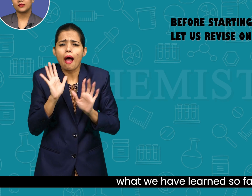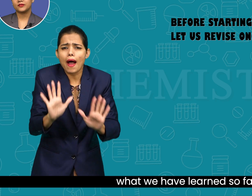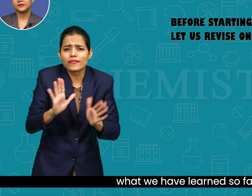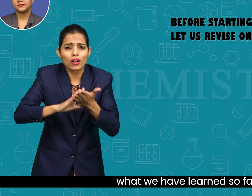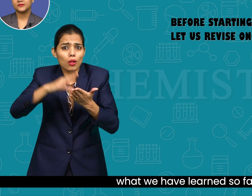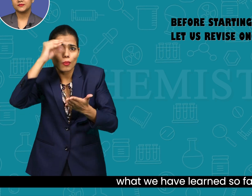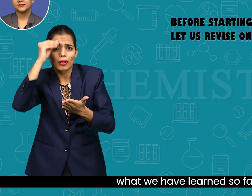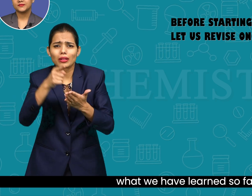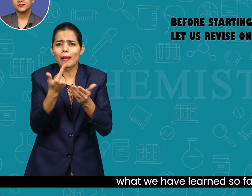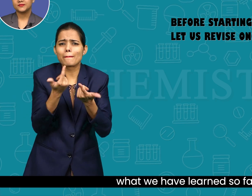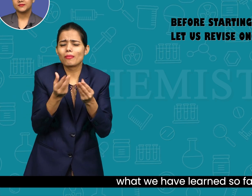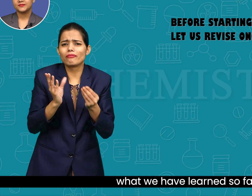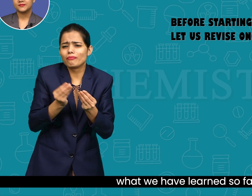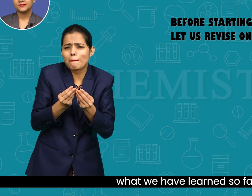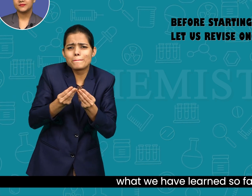far.